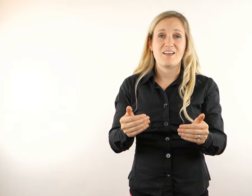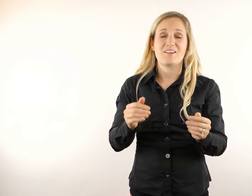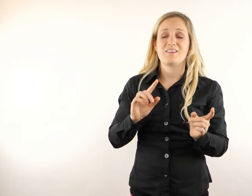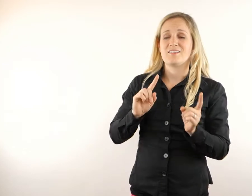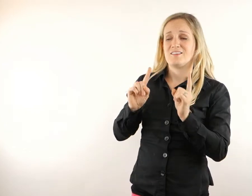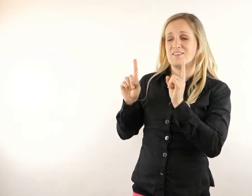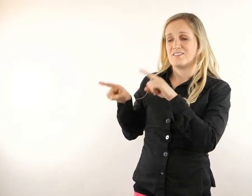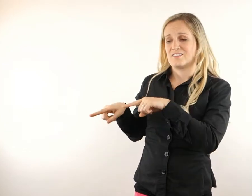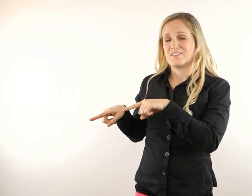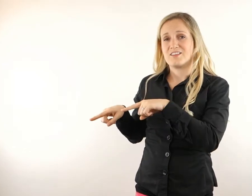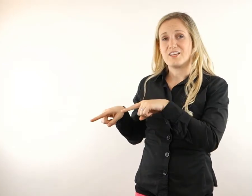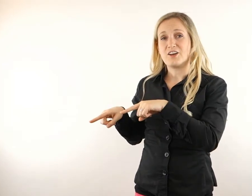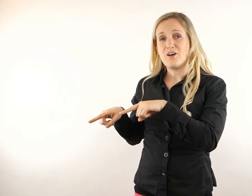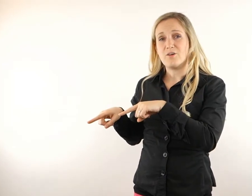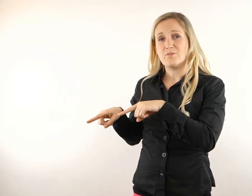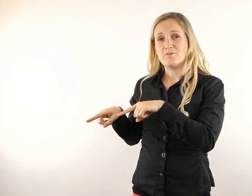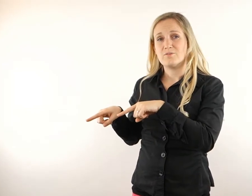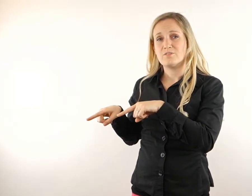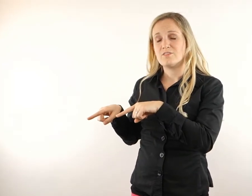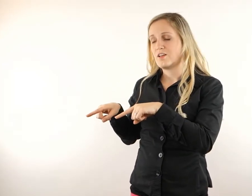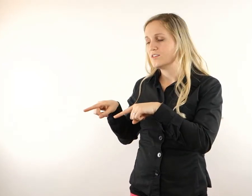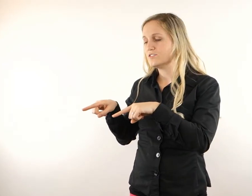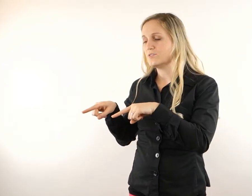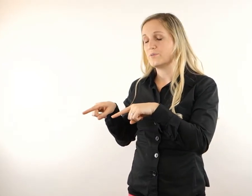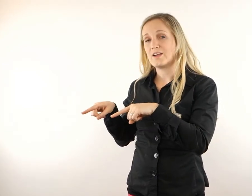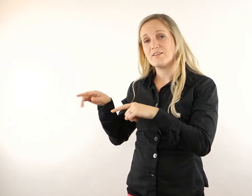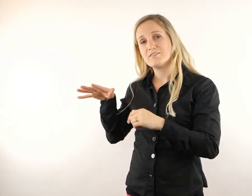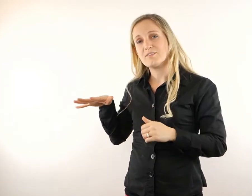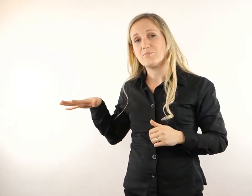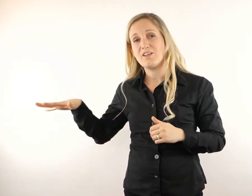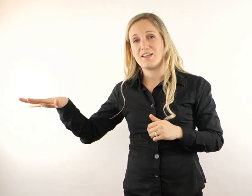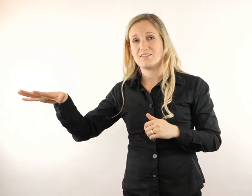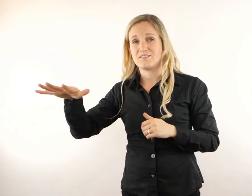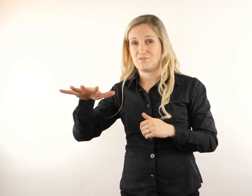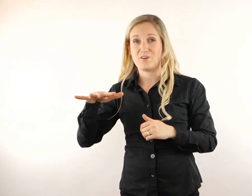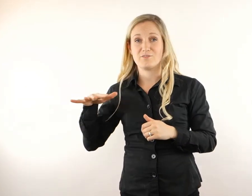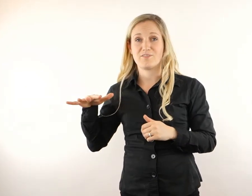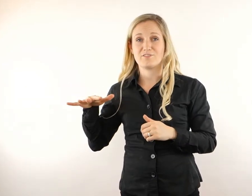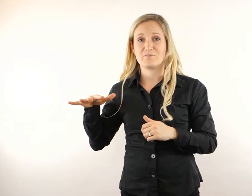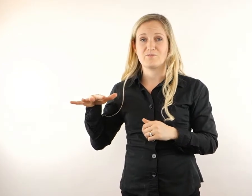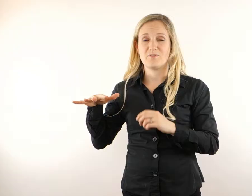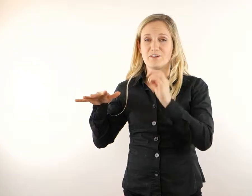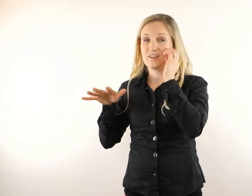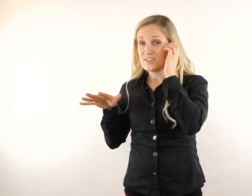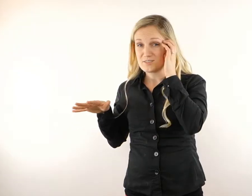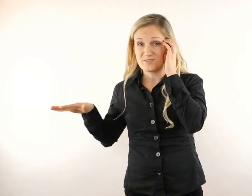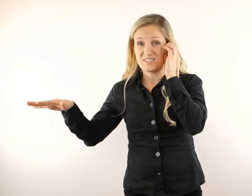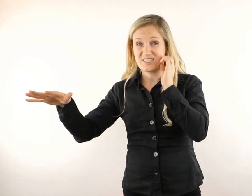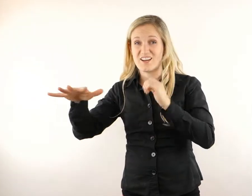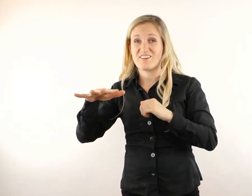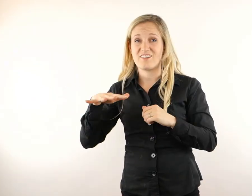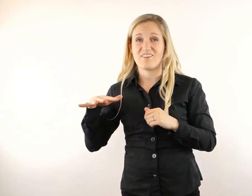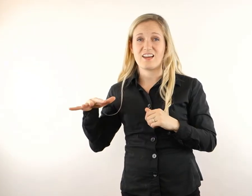ahead and go to where? The place that you've already referenced before. So this area right